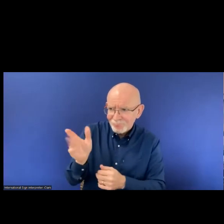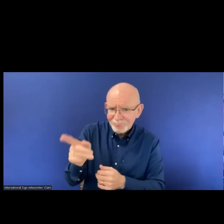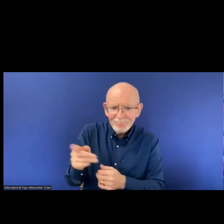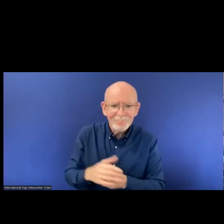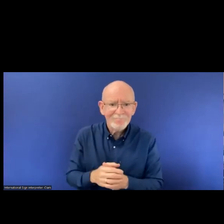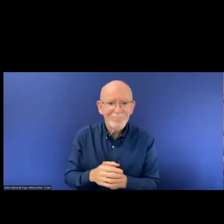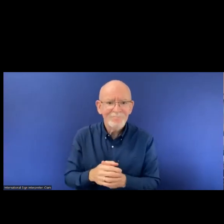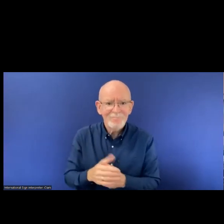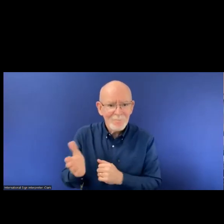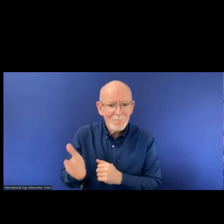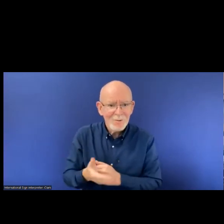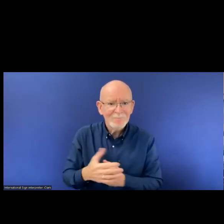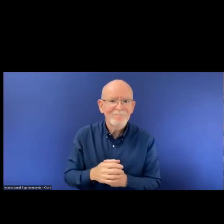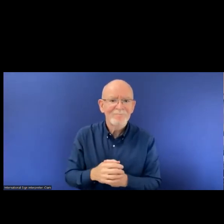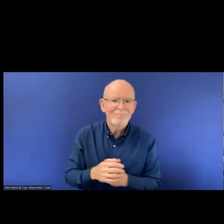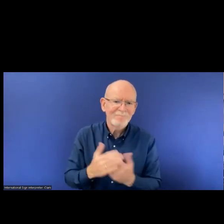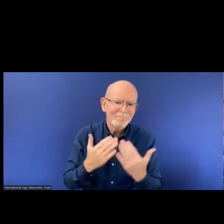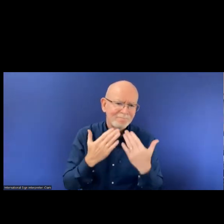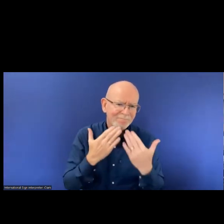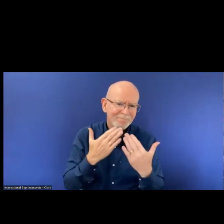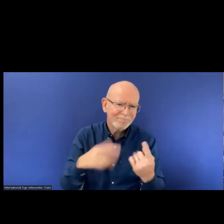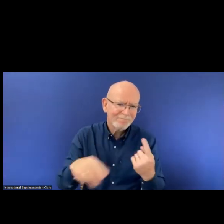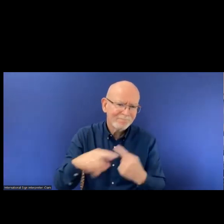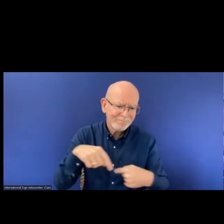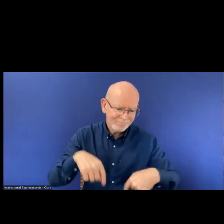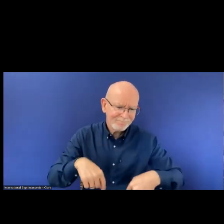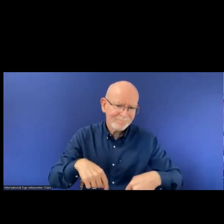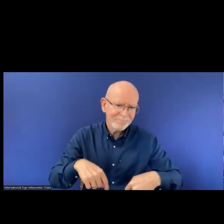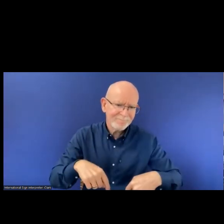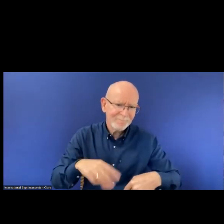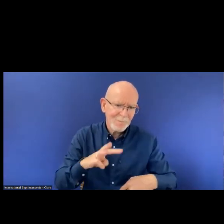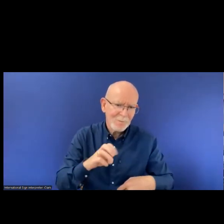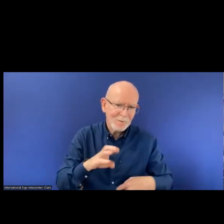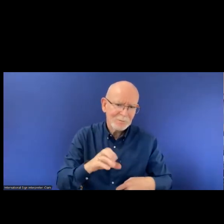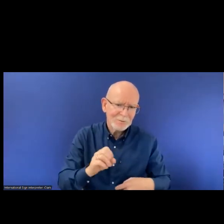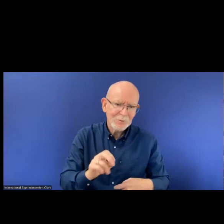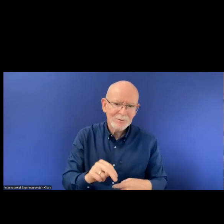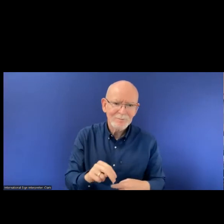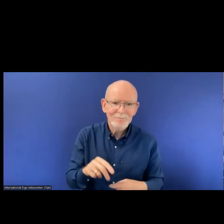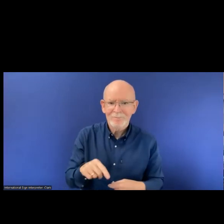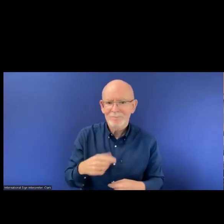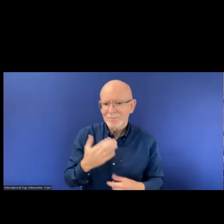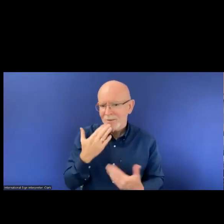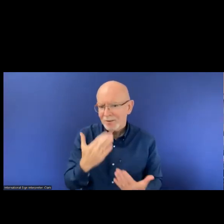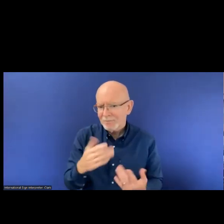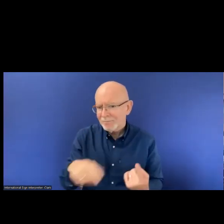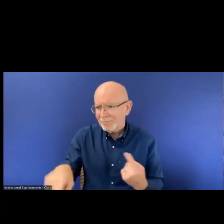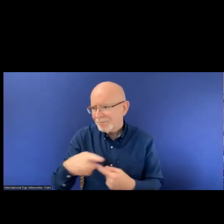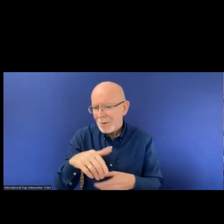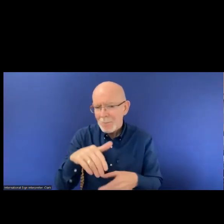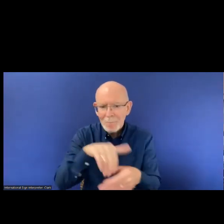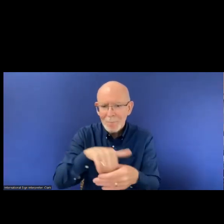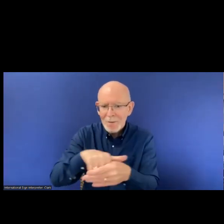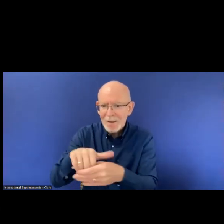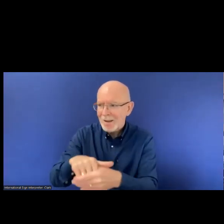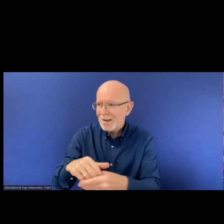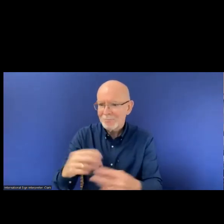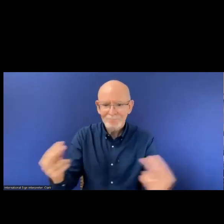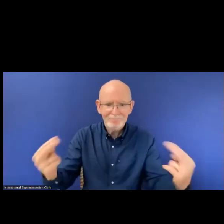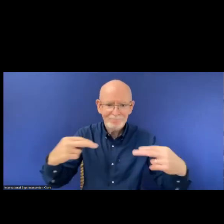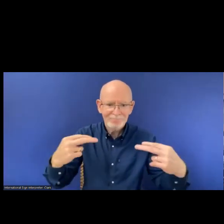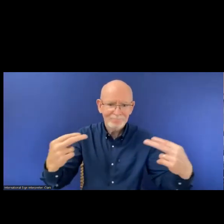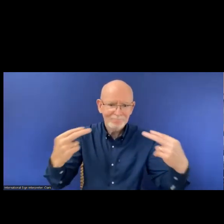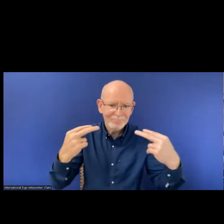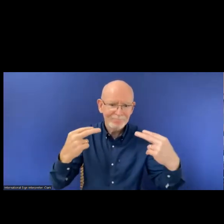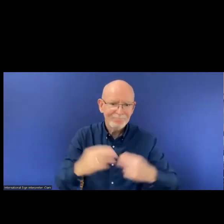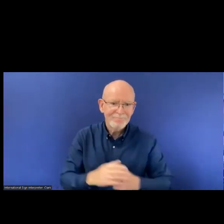today. The Friends of Vision is extremely pleased to be working with our colleagues in civil society, the IAPB